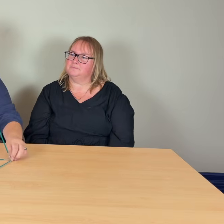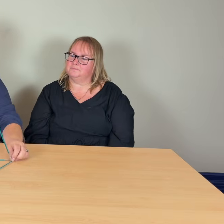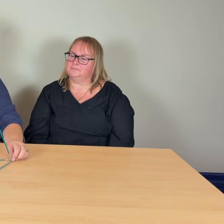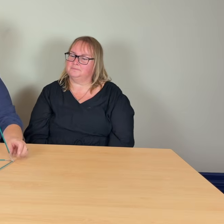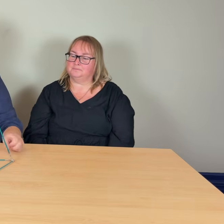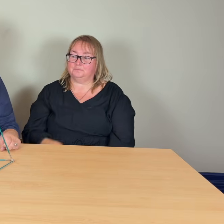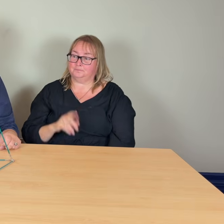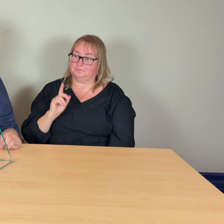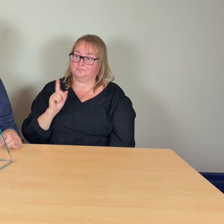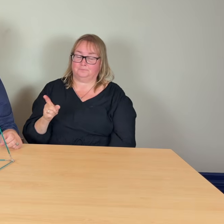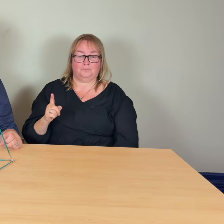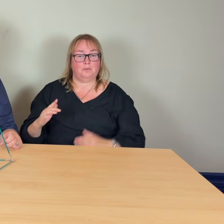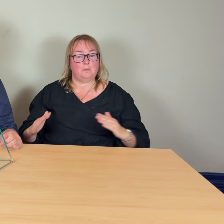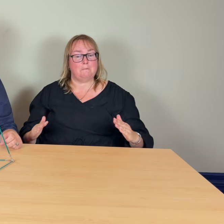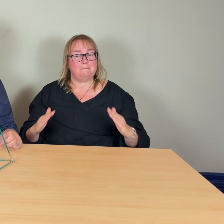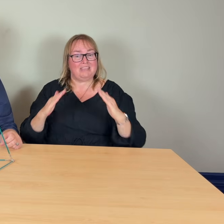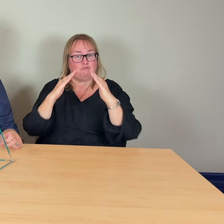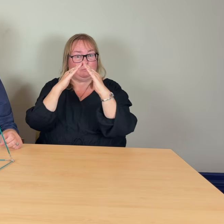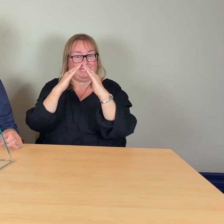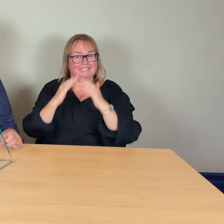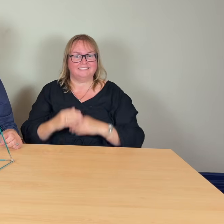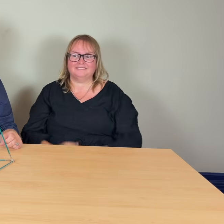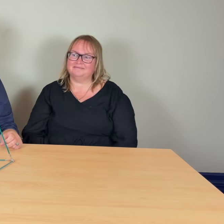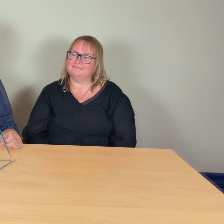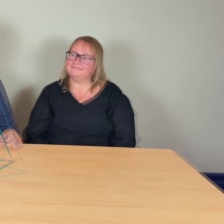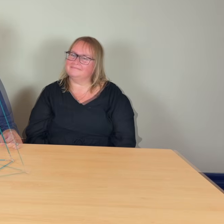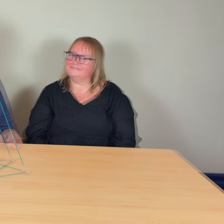and we have our pyramid shape.